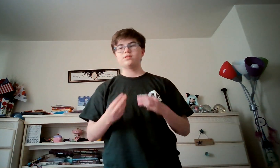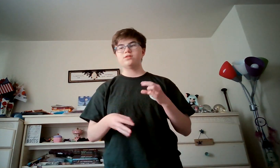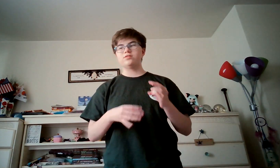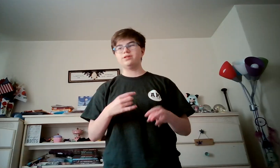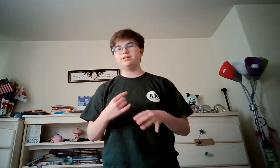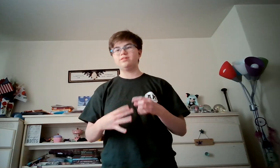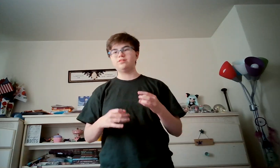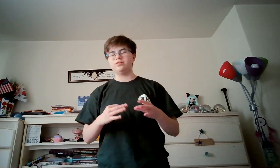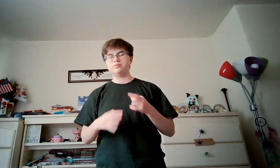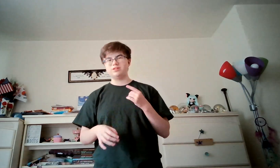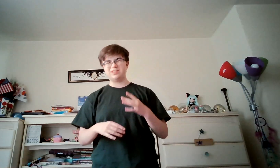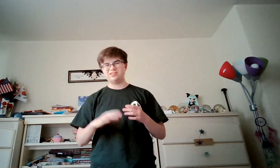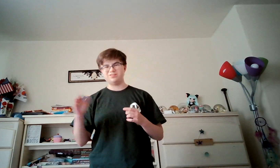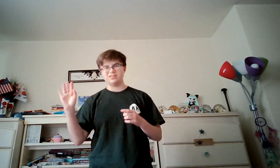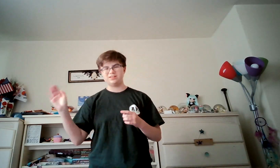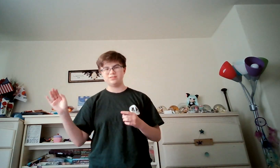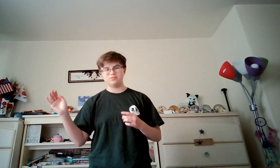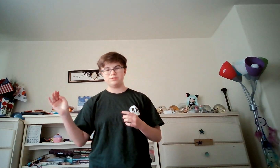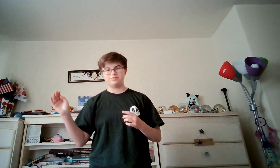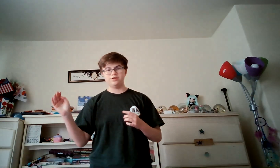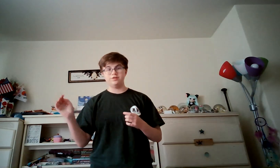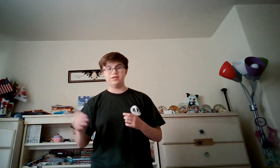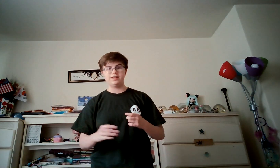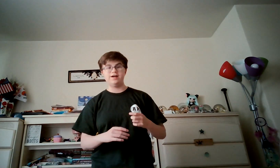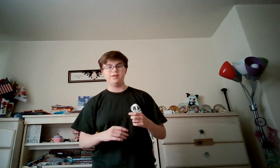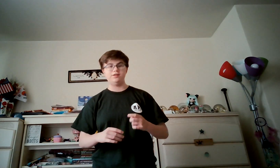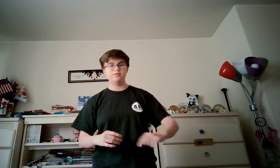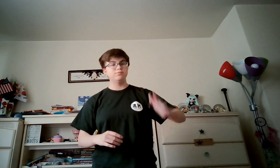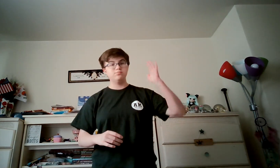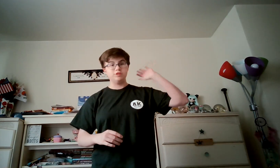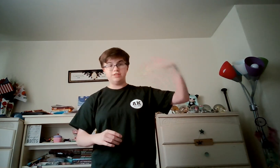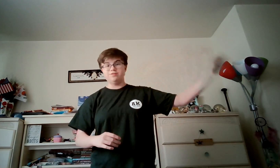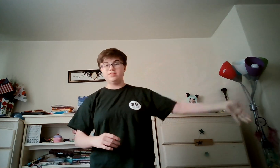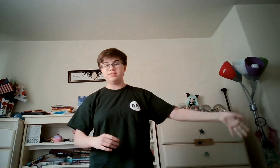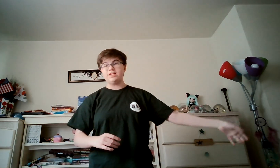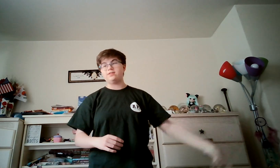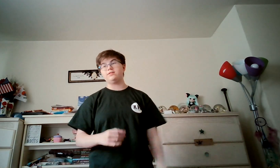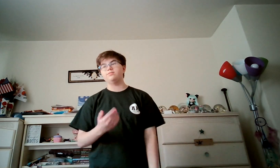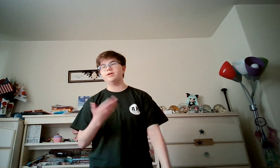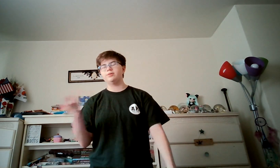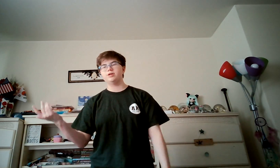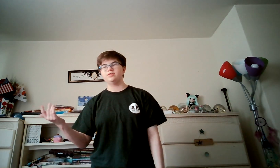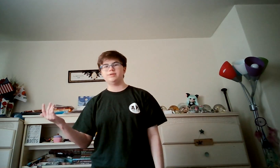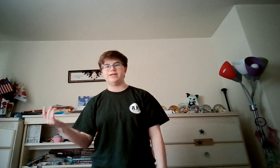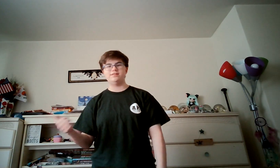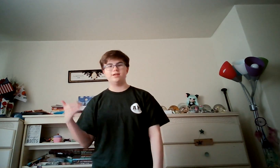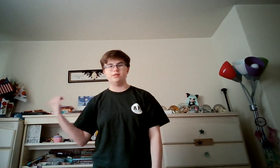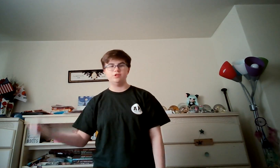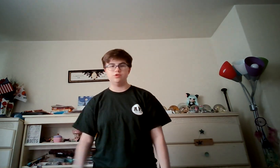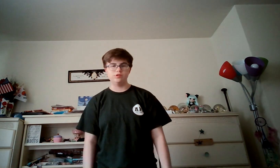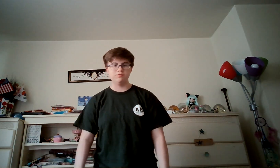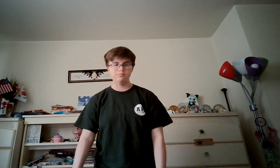So Auntie's the only one that lives like a little bit further, not counting different states. Like my grandparents on my dad's side live in Georgia.